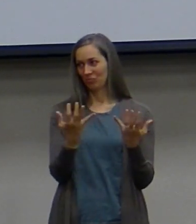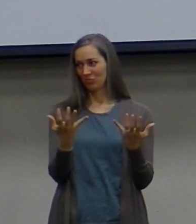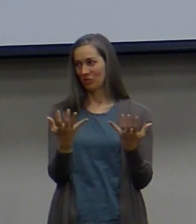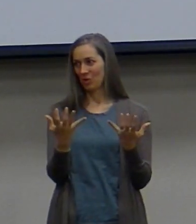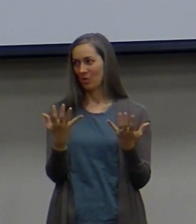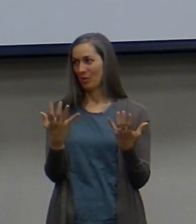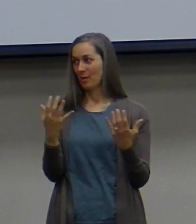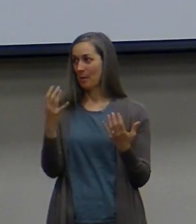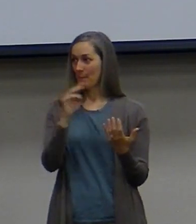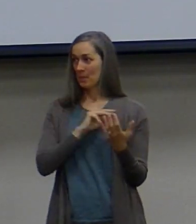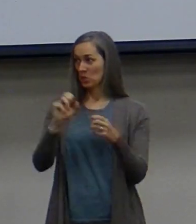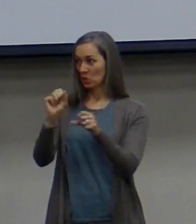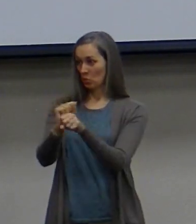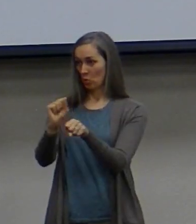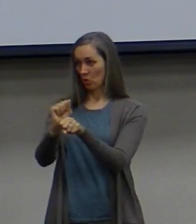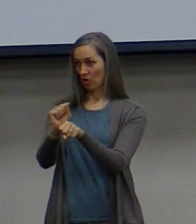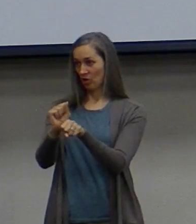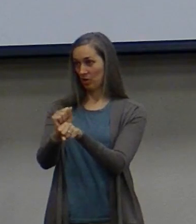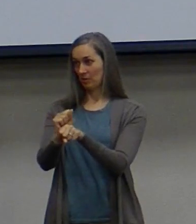mission work is